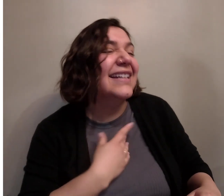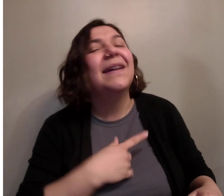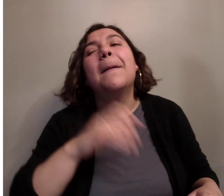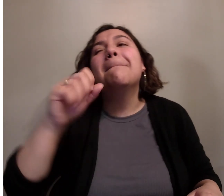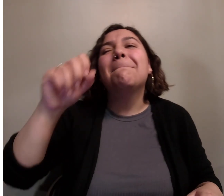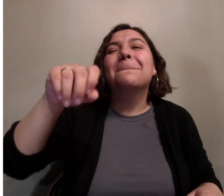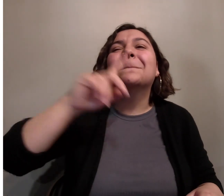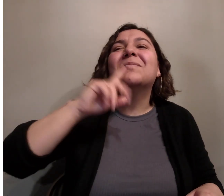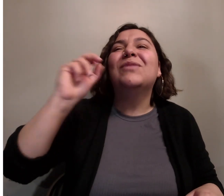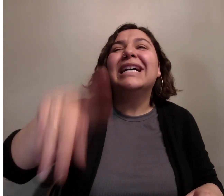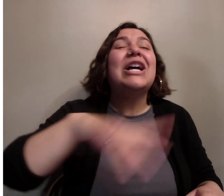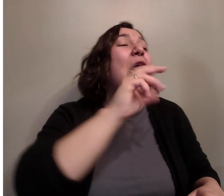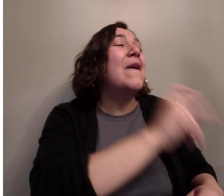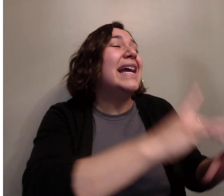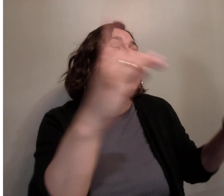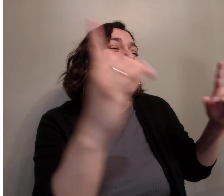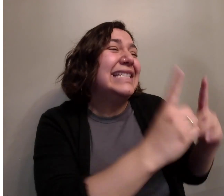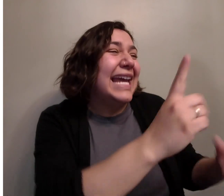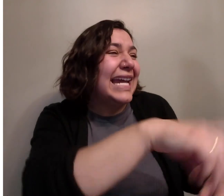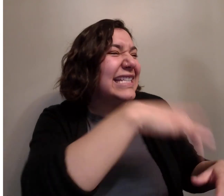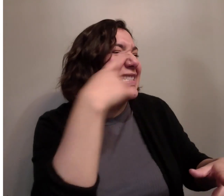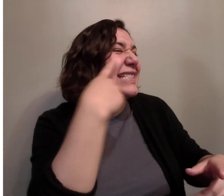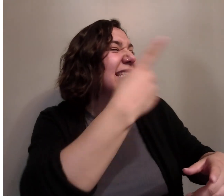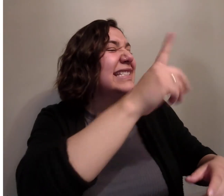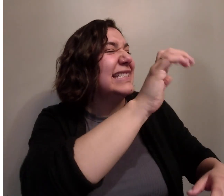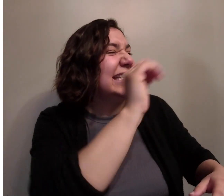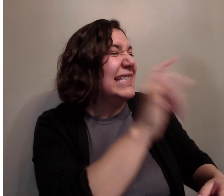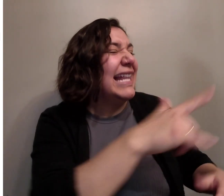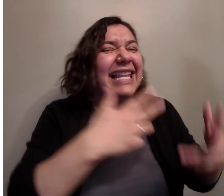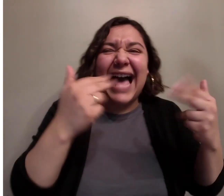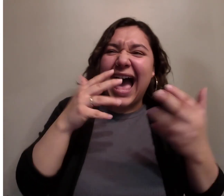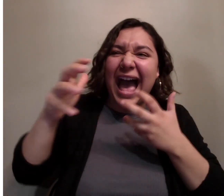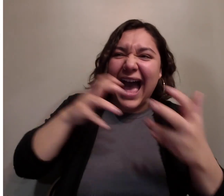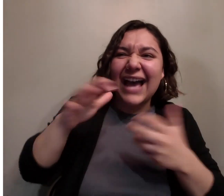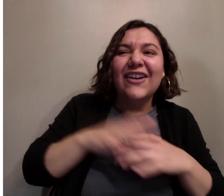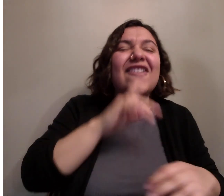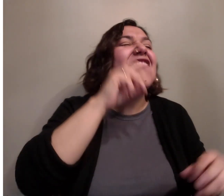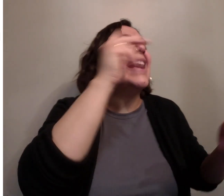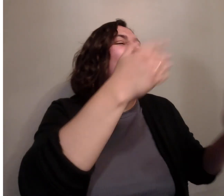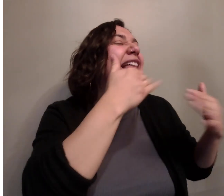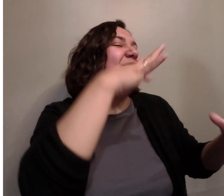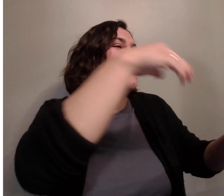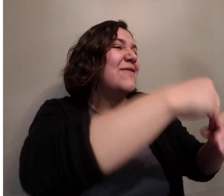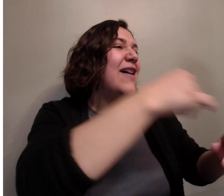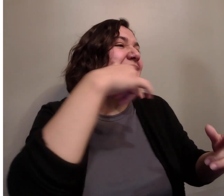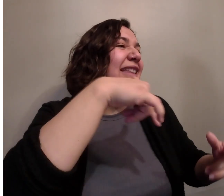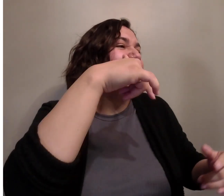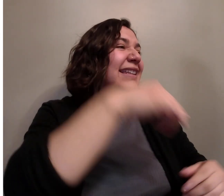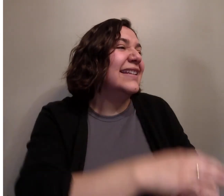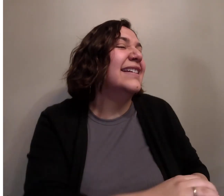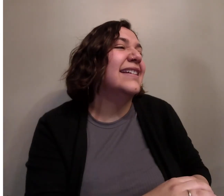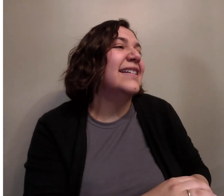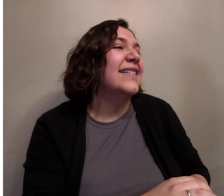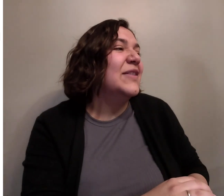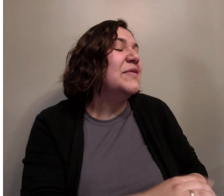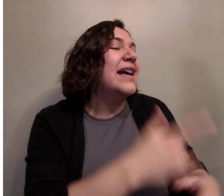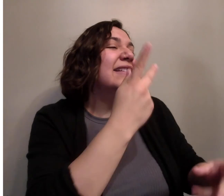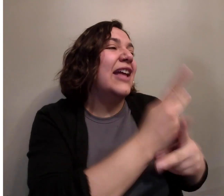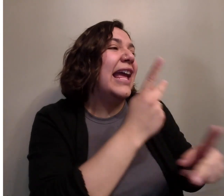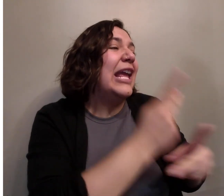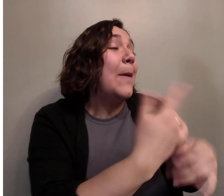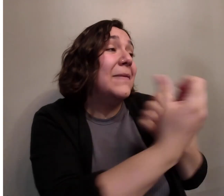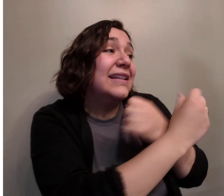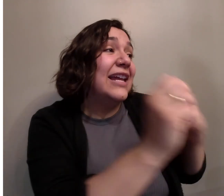right? please. It's a date. It's a date. It's a deal. Yeah. Thank you so much for being part of this,